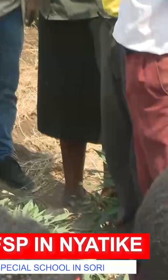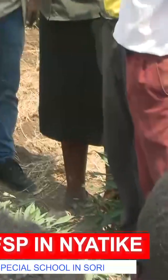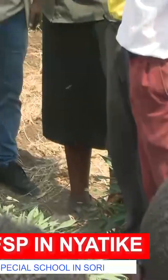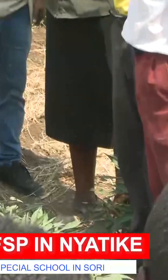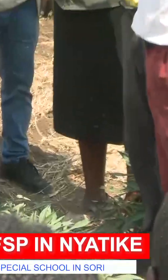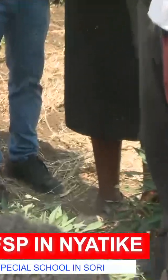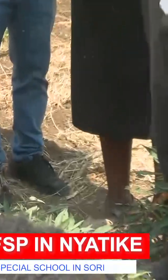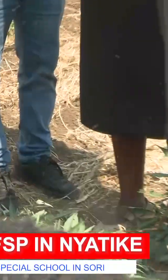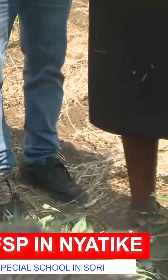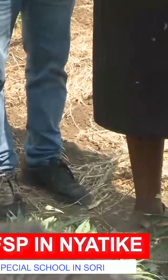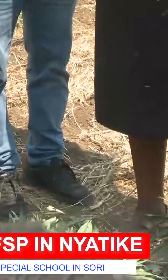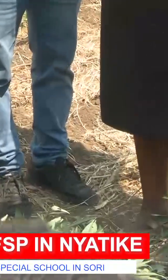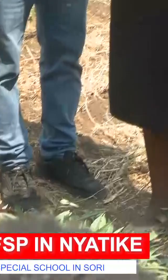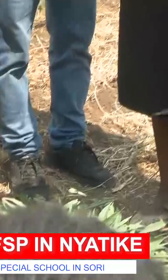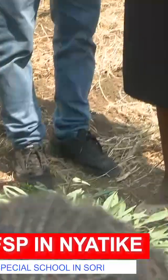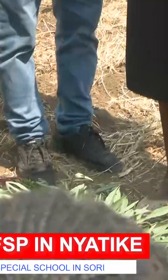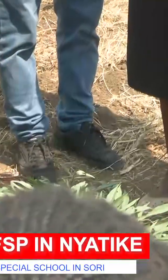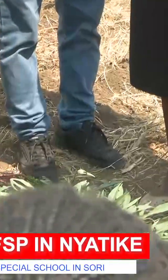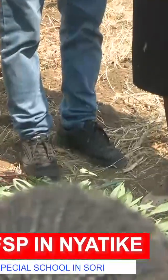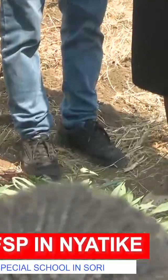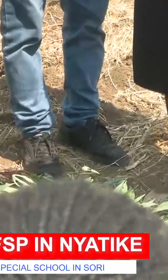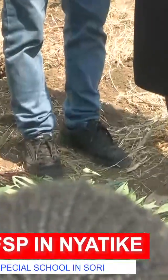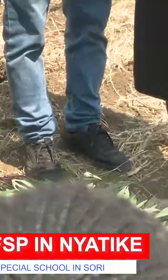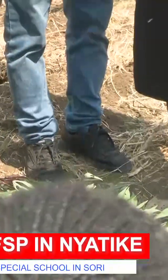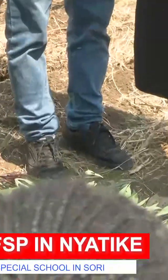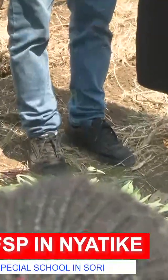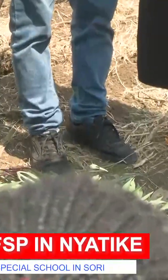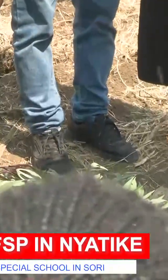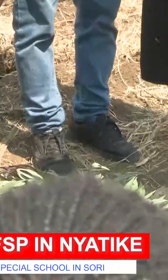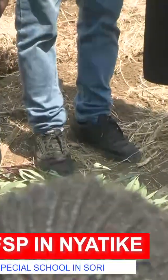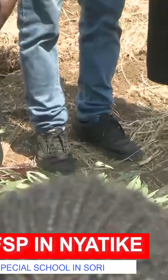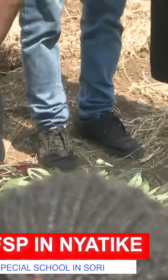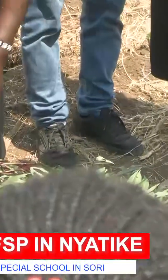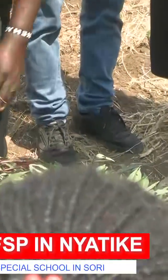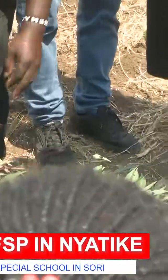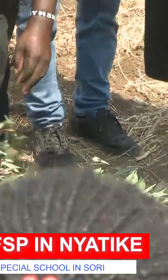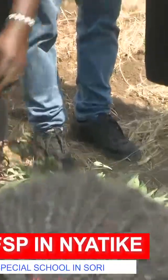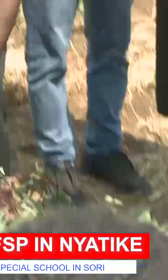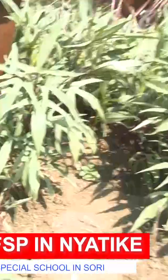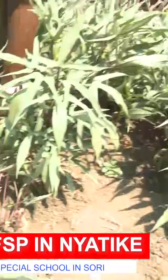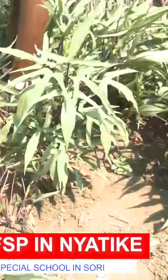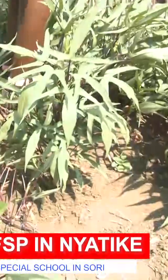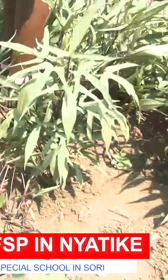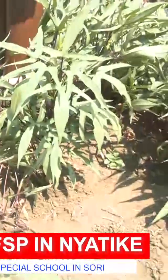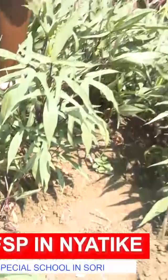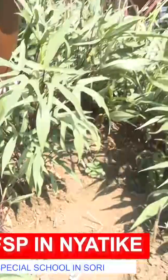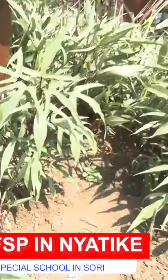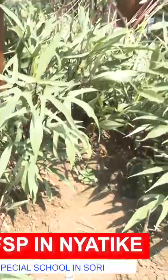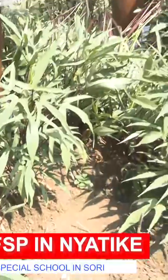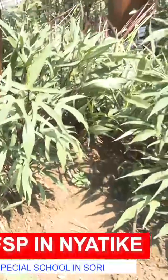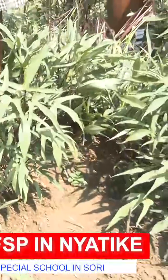education and for them to progress. This area, Nyatike, is one of the sub-counties in Migori